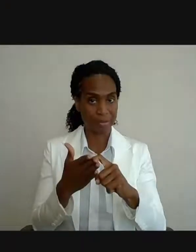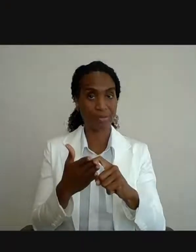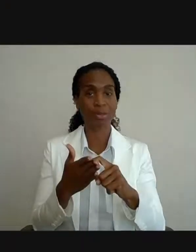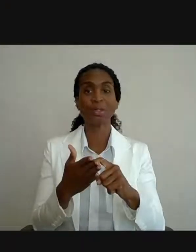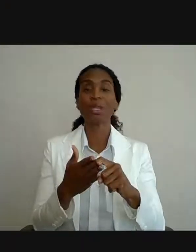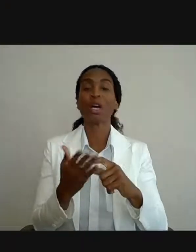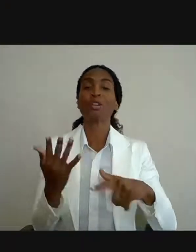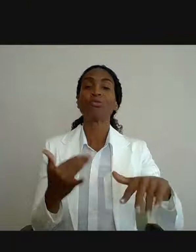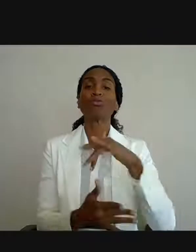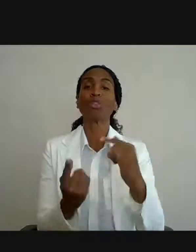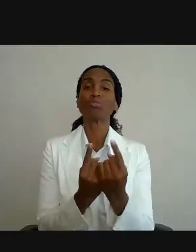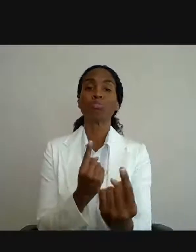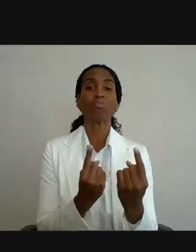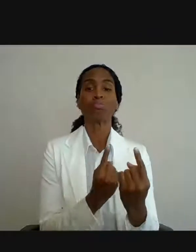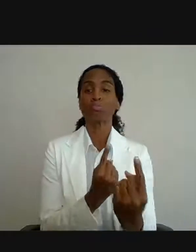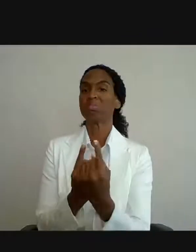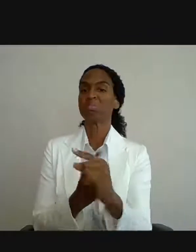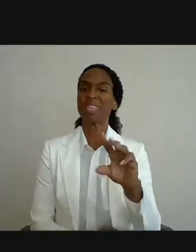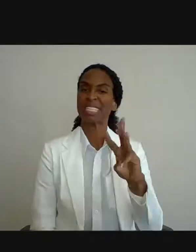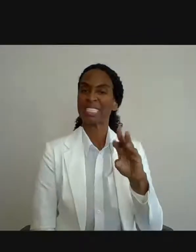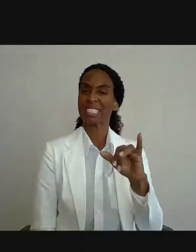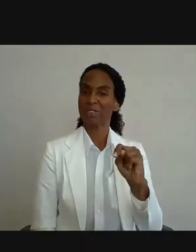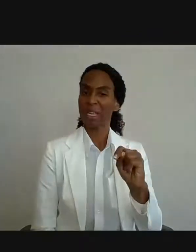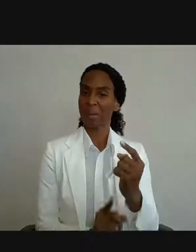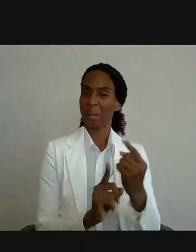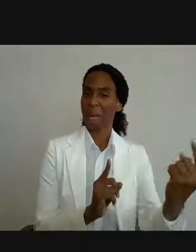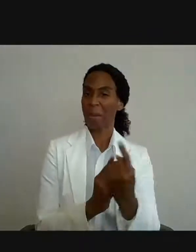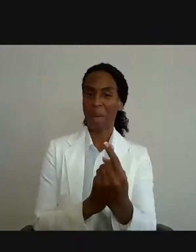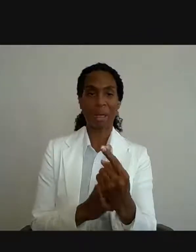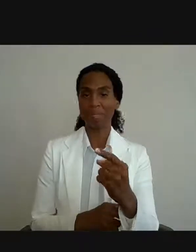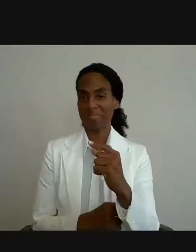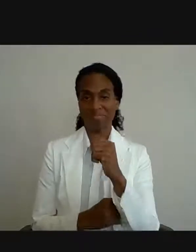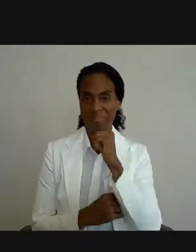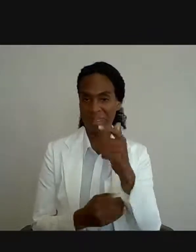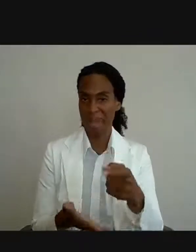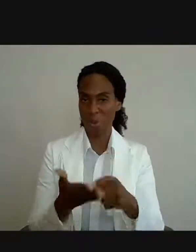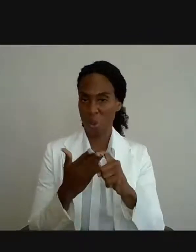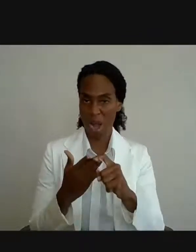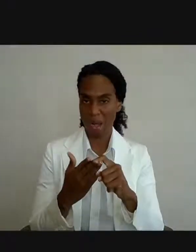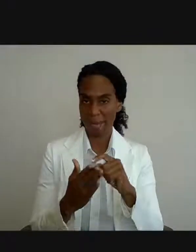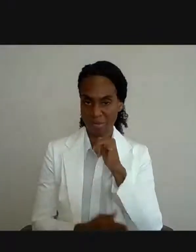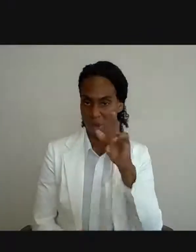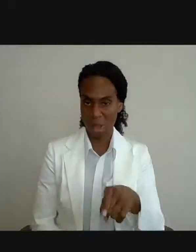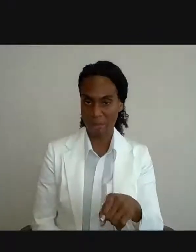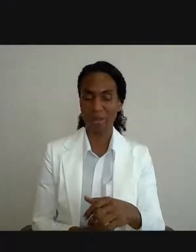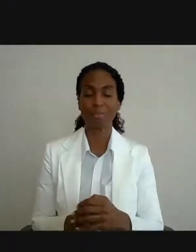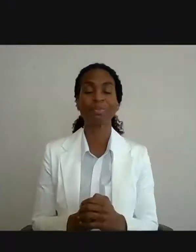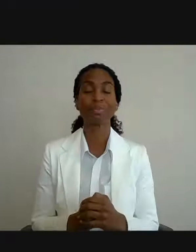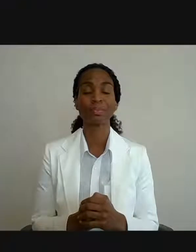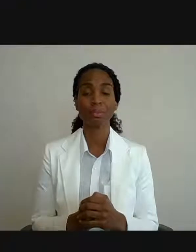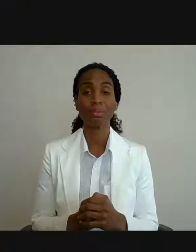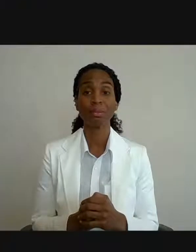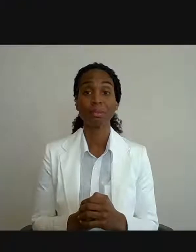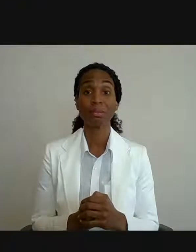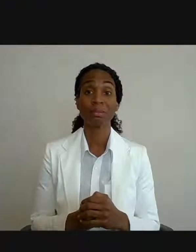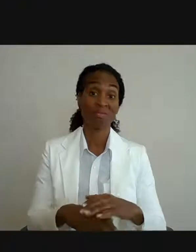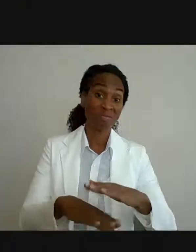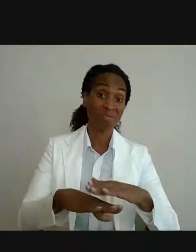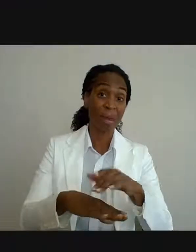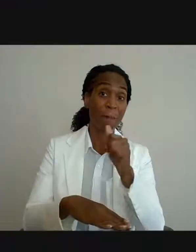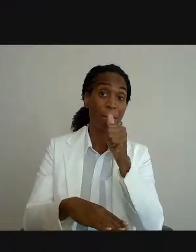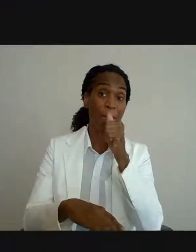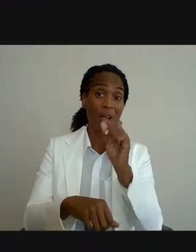effect. And as a caveat, private business will still have a right here, just as throughout